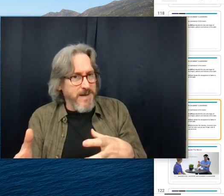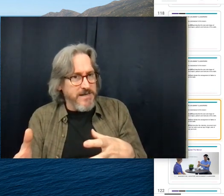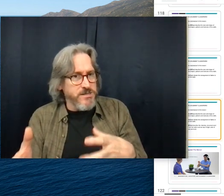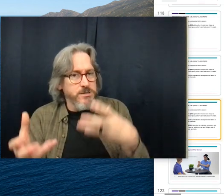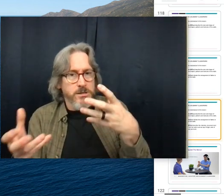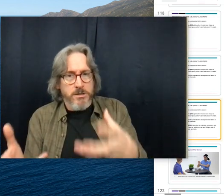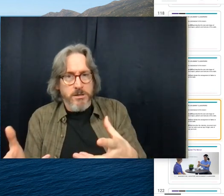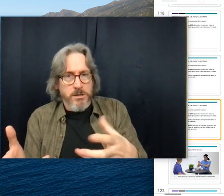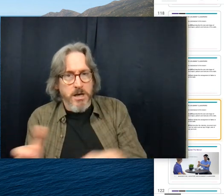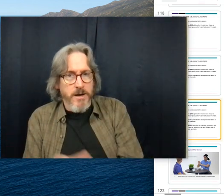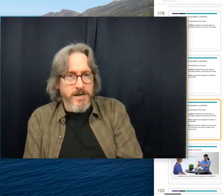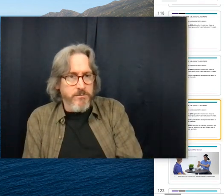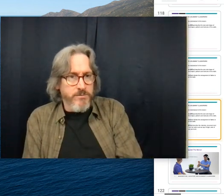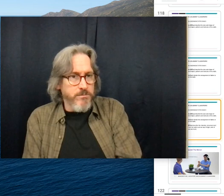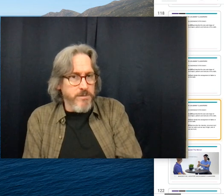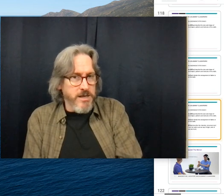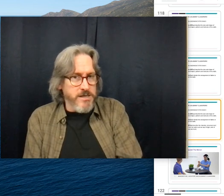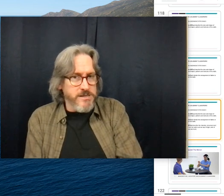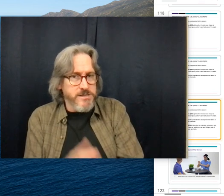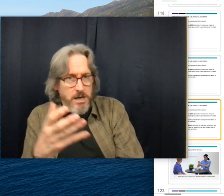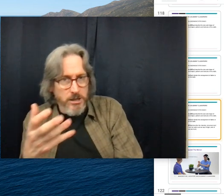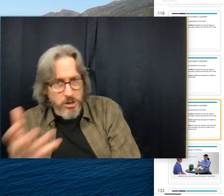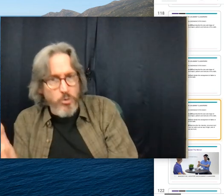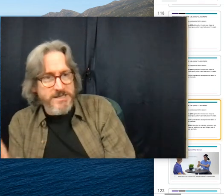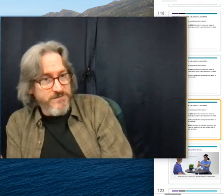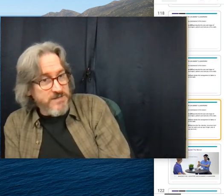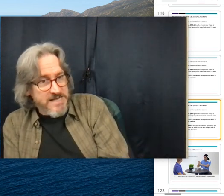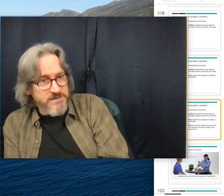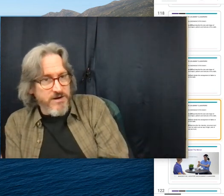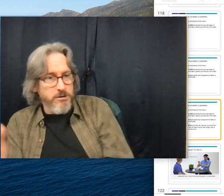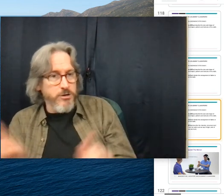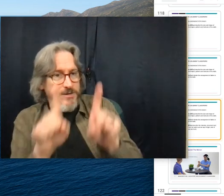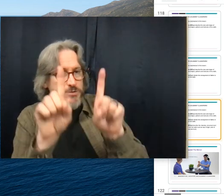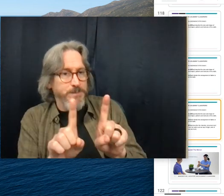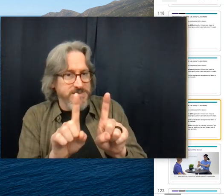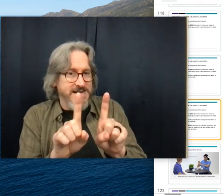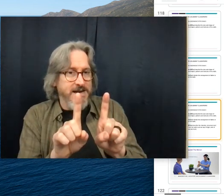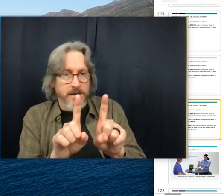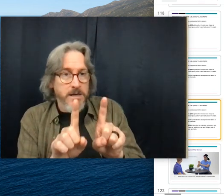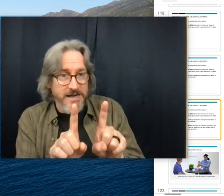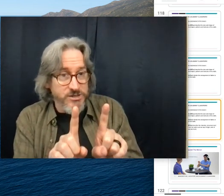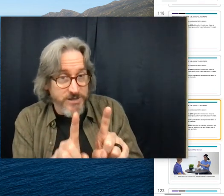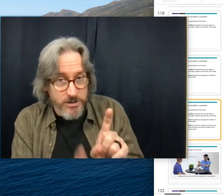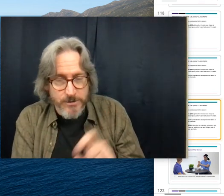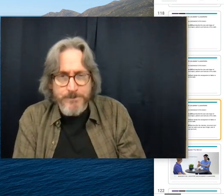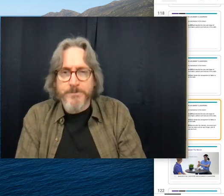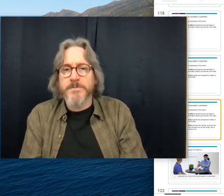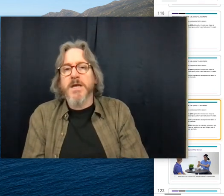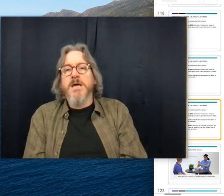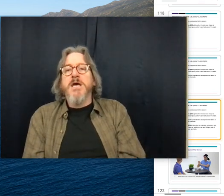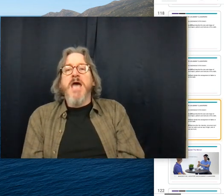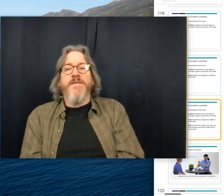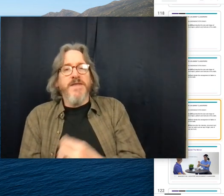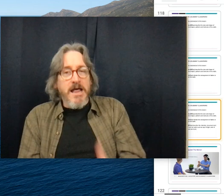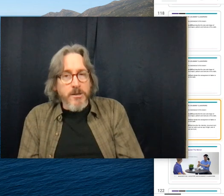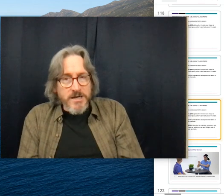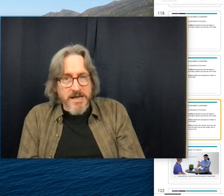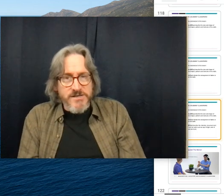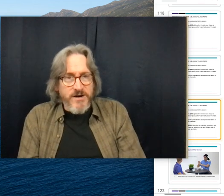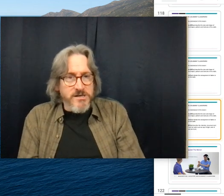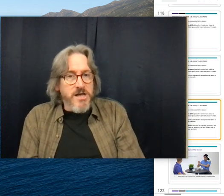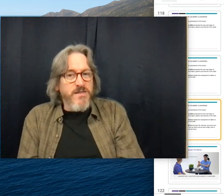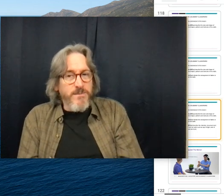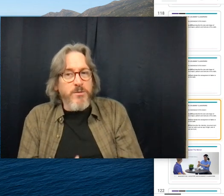in space it is a locative classifier. Could be two people standing next to each other. And then the